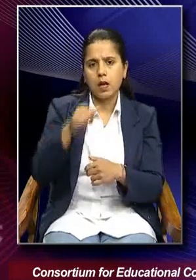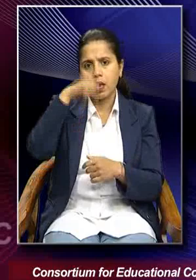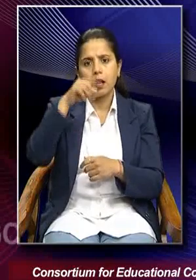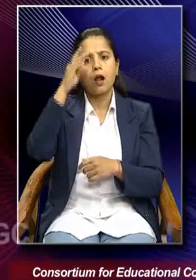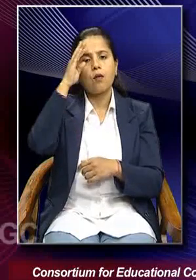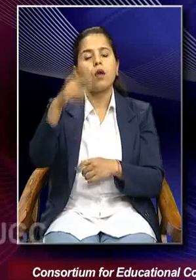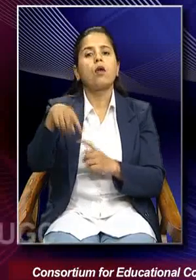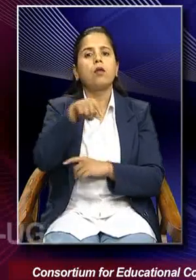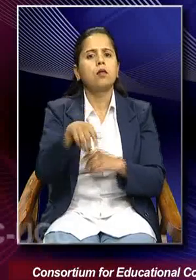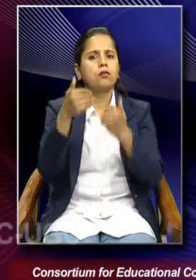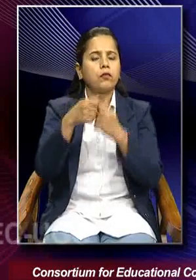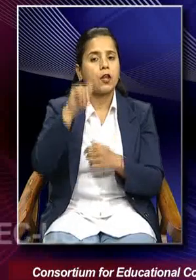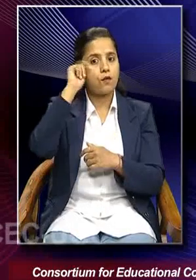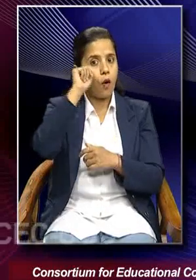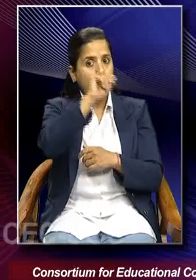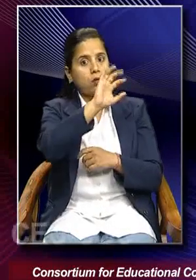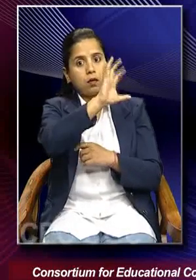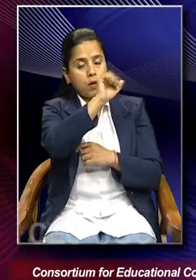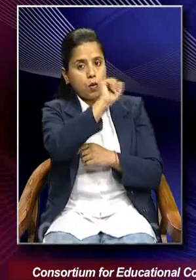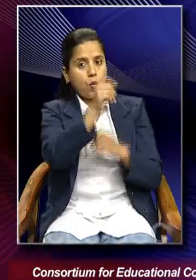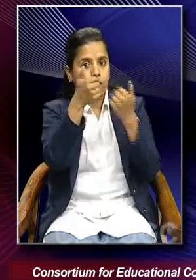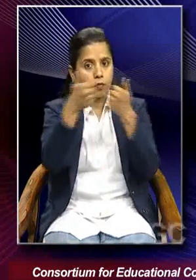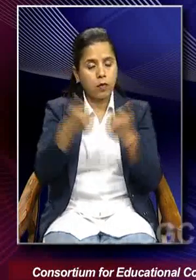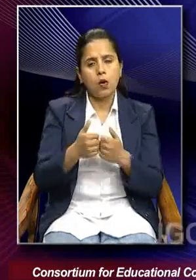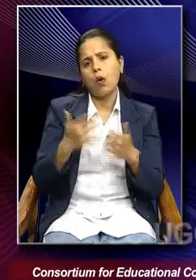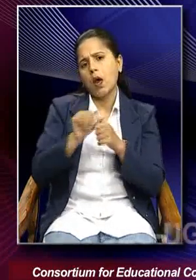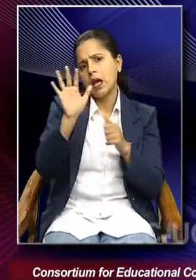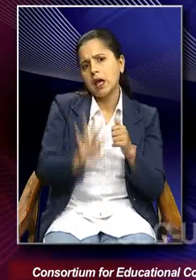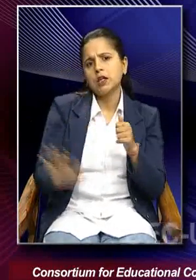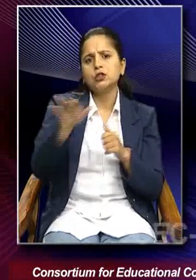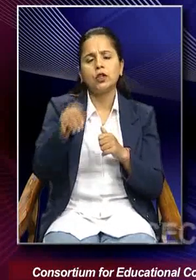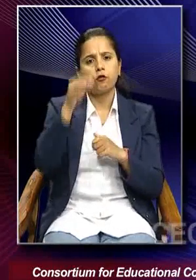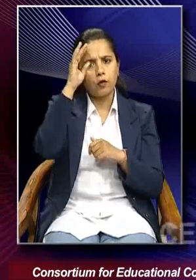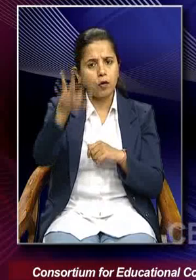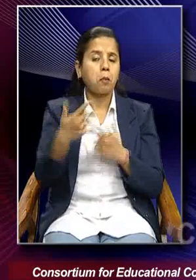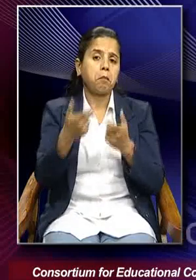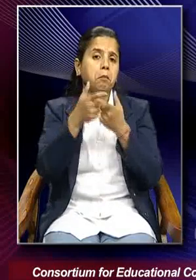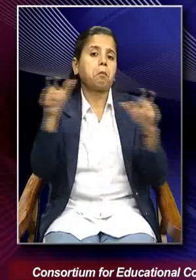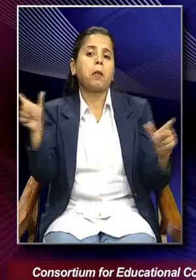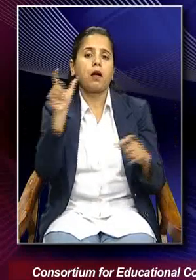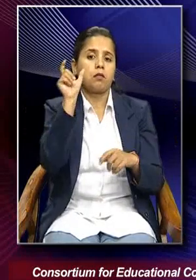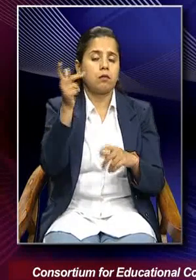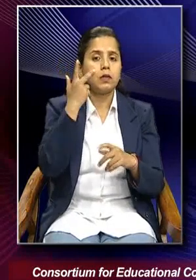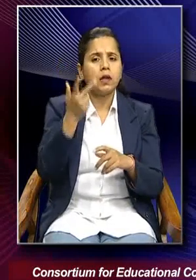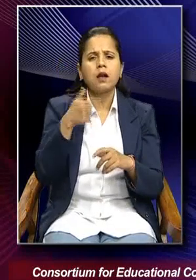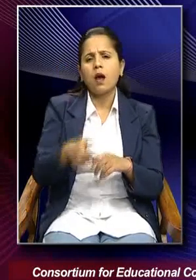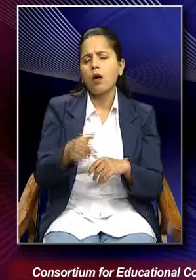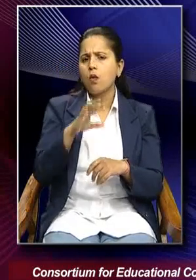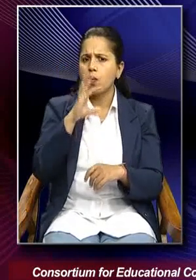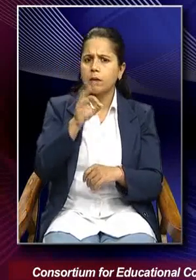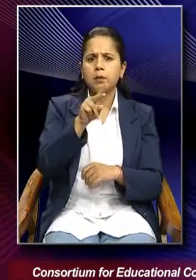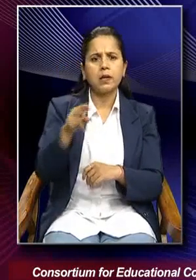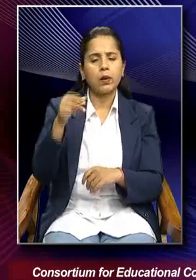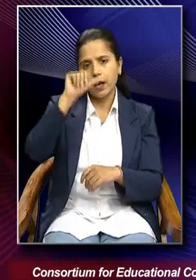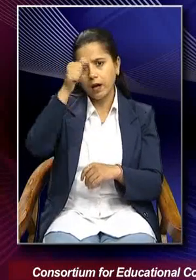from Western philosophy and maybe Asian philosophy in a larger context? What do we really mean by